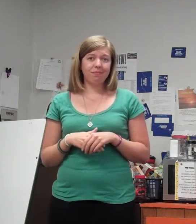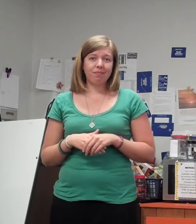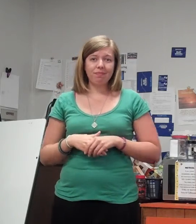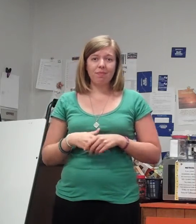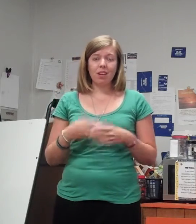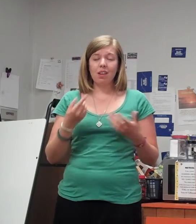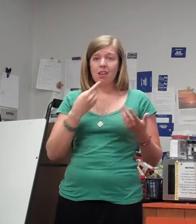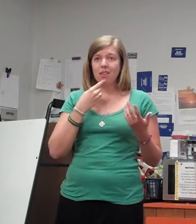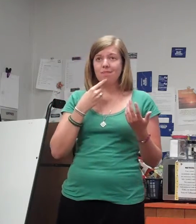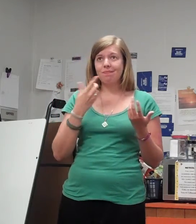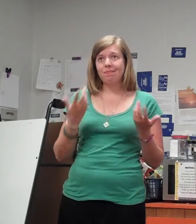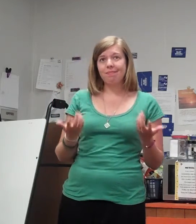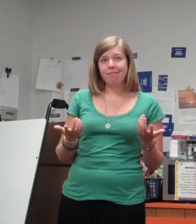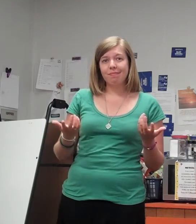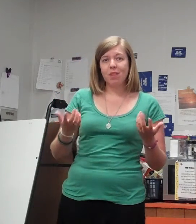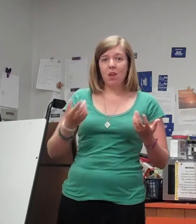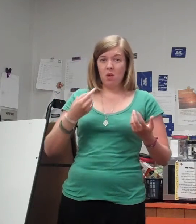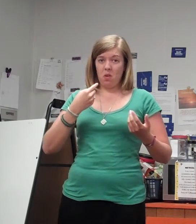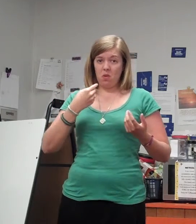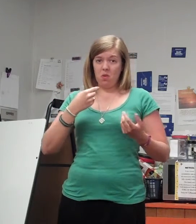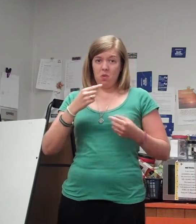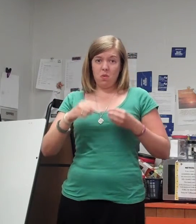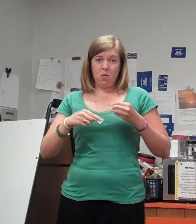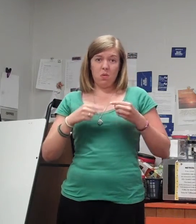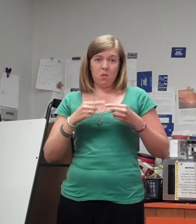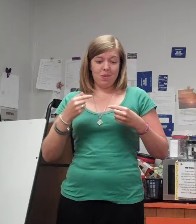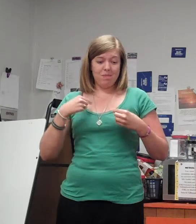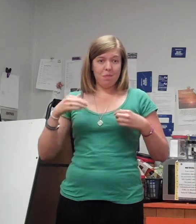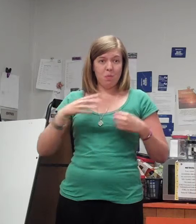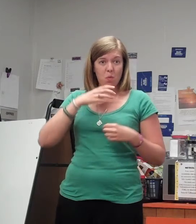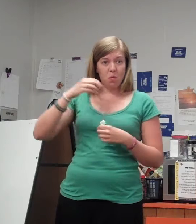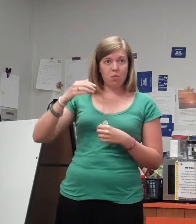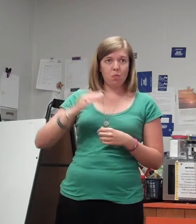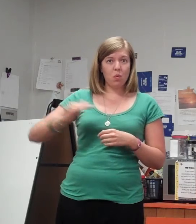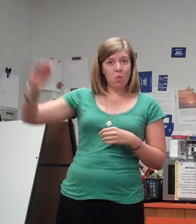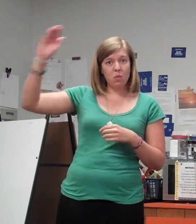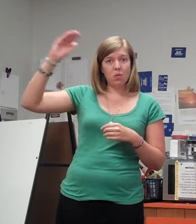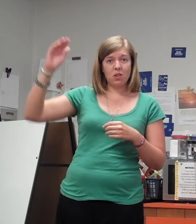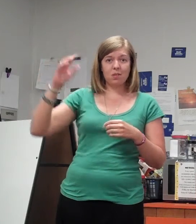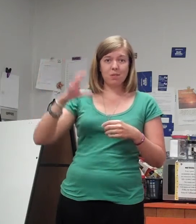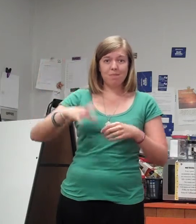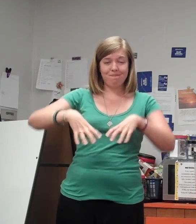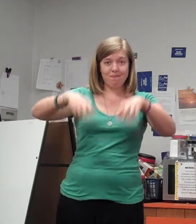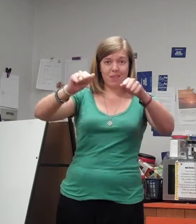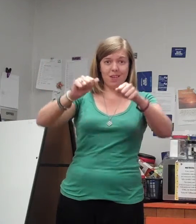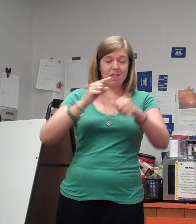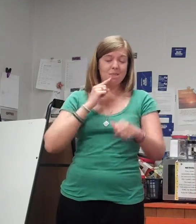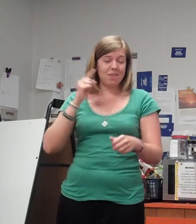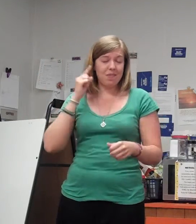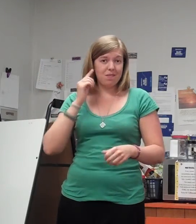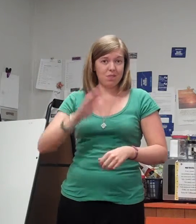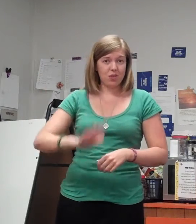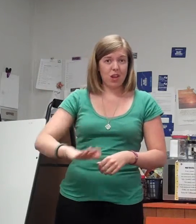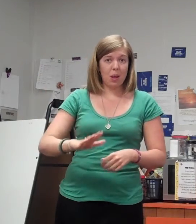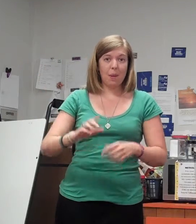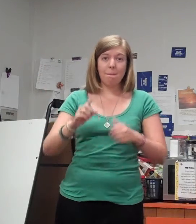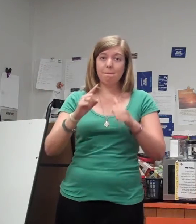know what? When I'm older, I'm going to adopt a deaf child, but I'm going to learn how to communicate with them first. And that proclamation